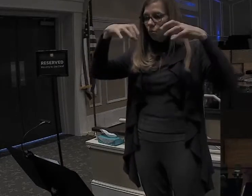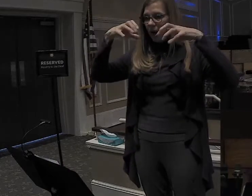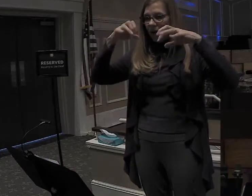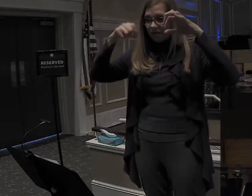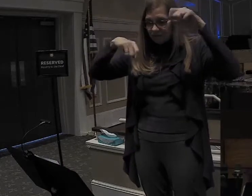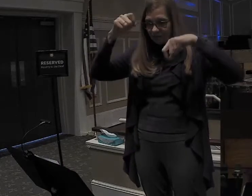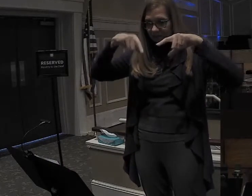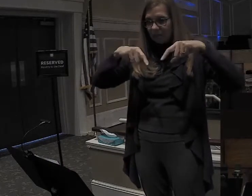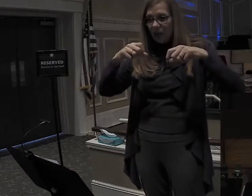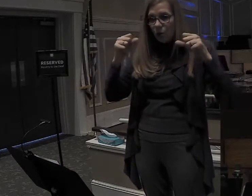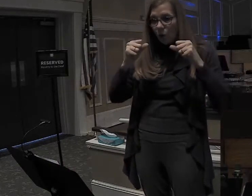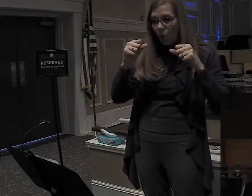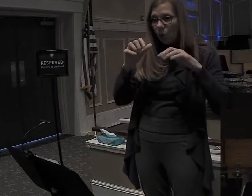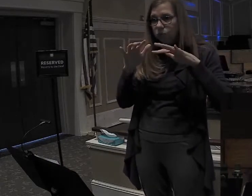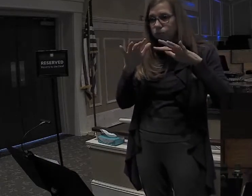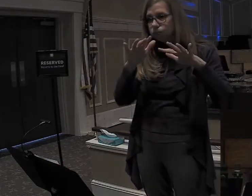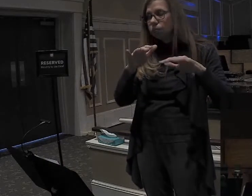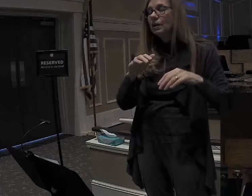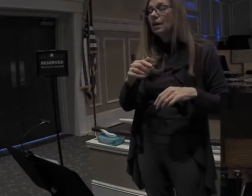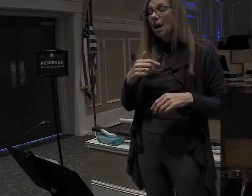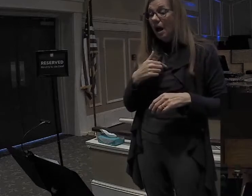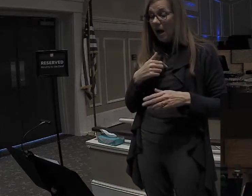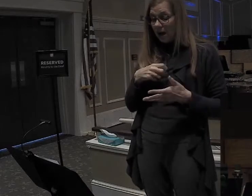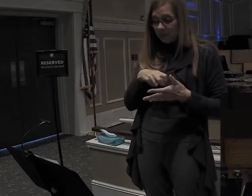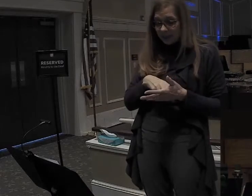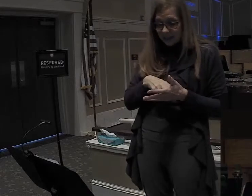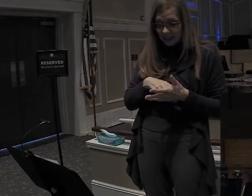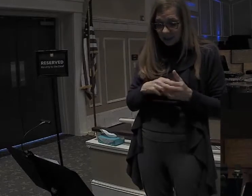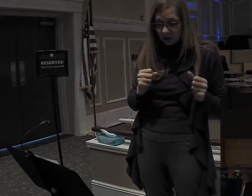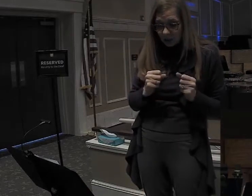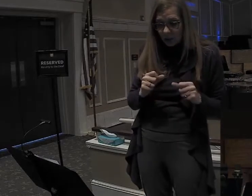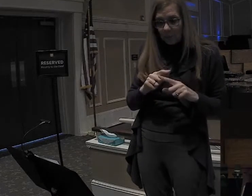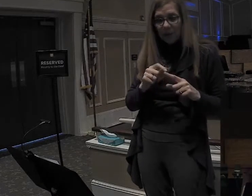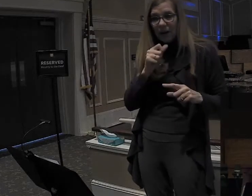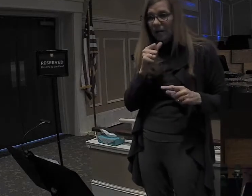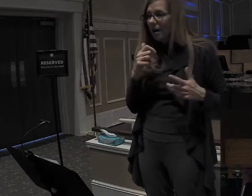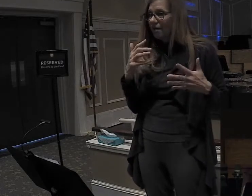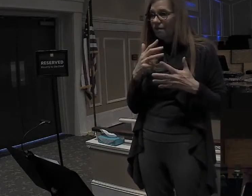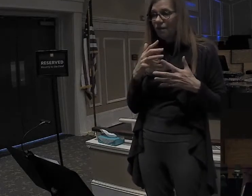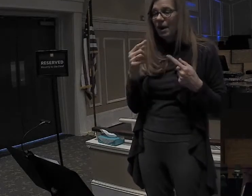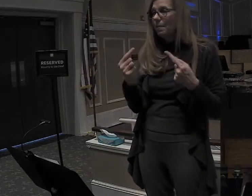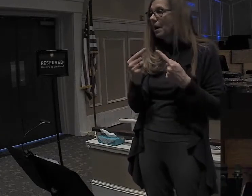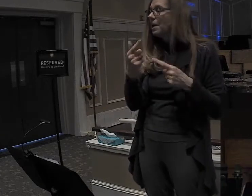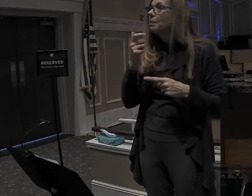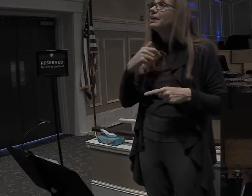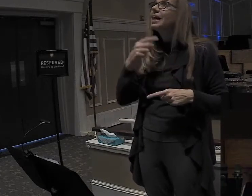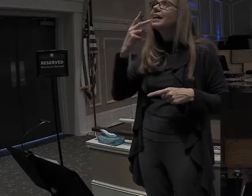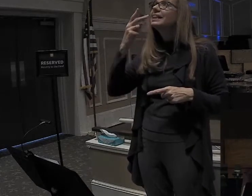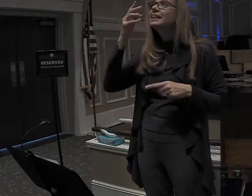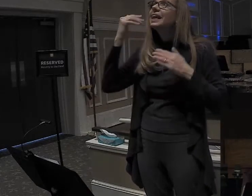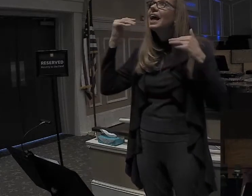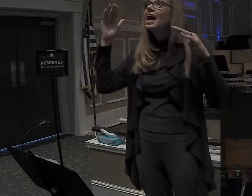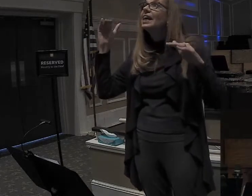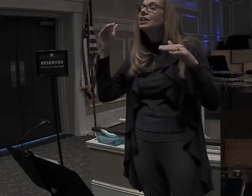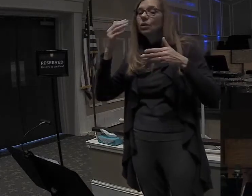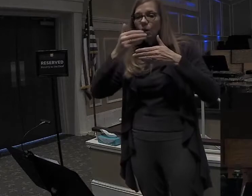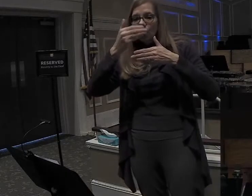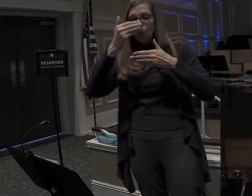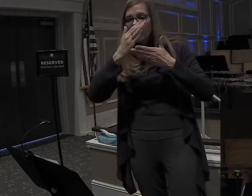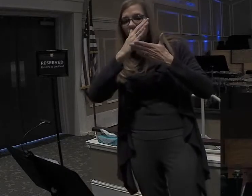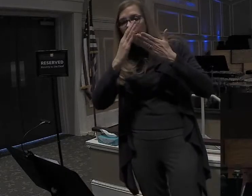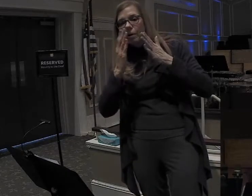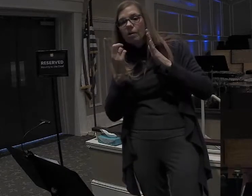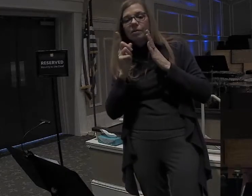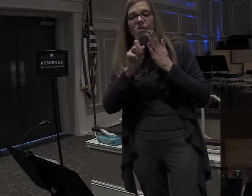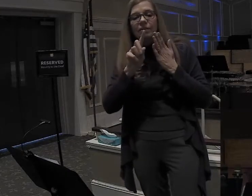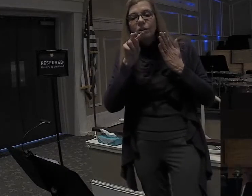in the cold. On my knees I'm getting chilly, but I feel no fear of pain because I see an angel peeking through a broken window